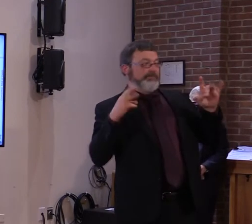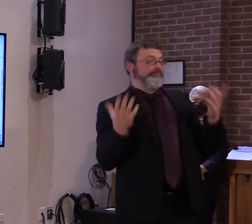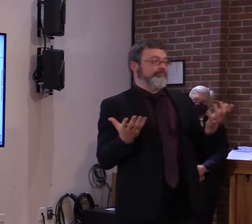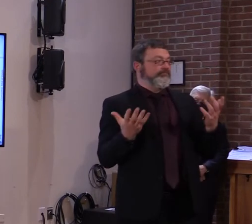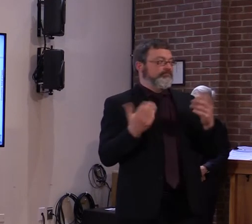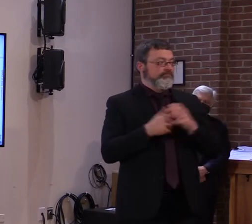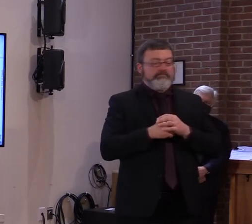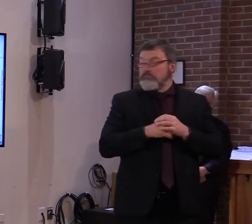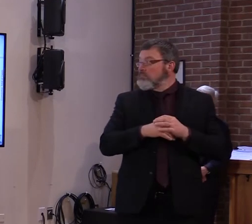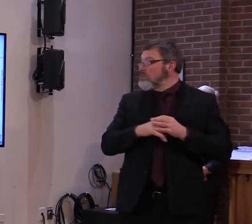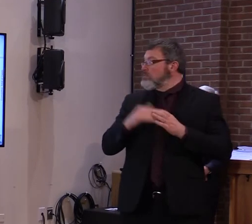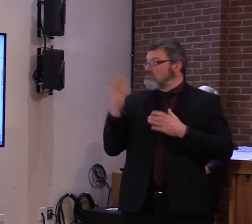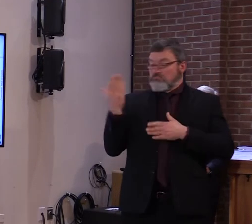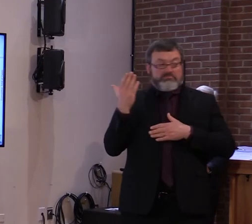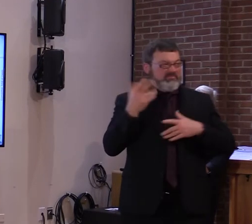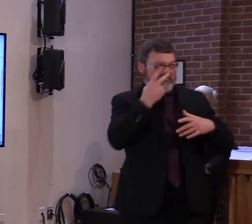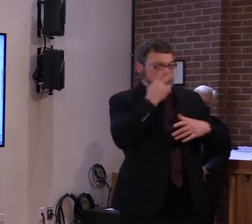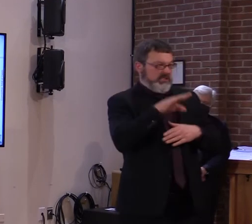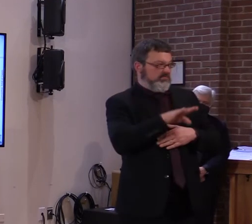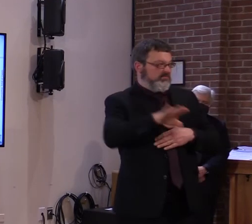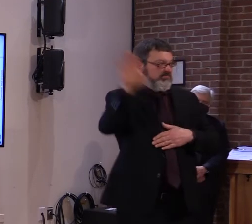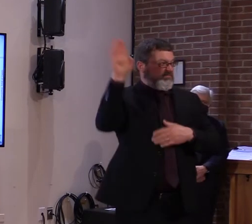This gives you a bit of a graphic